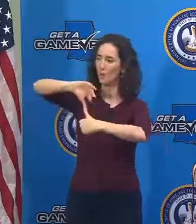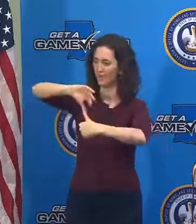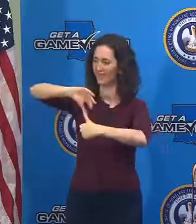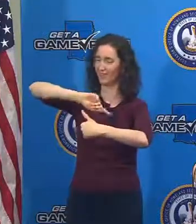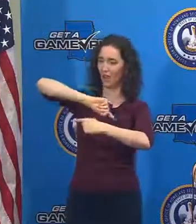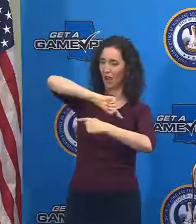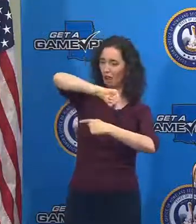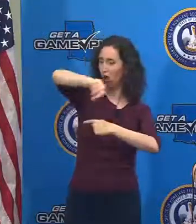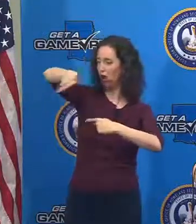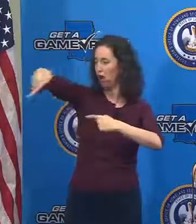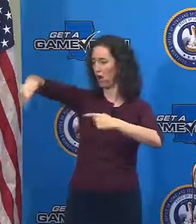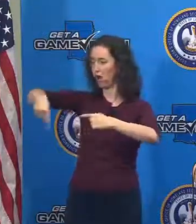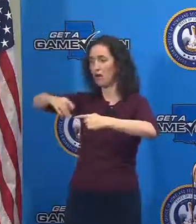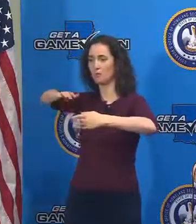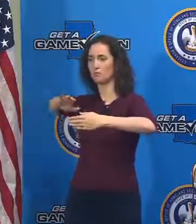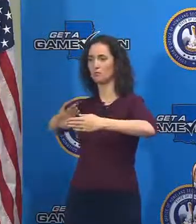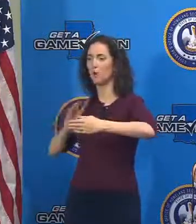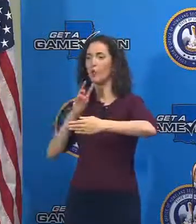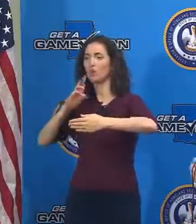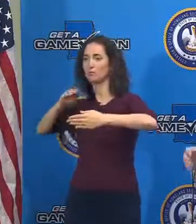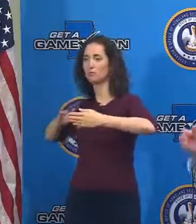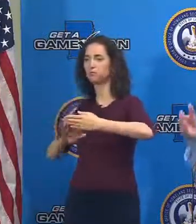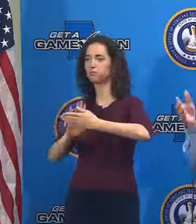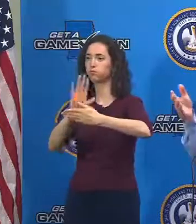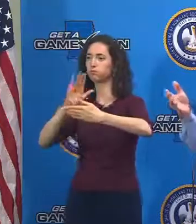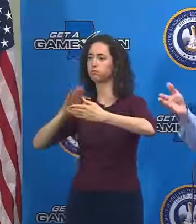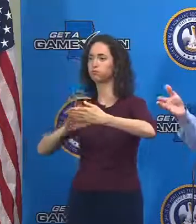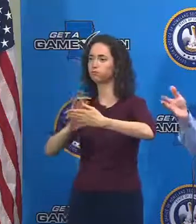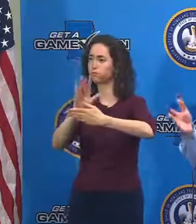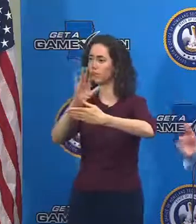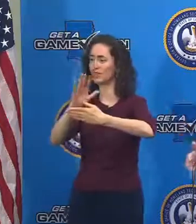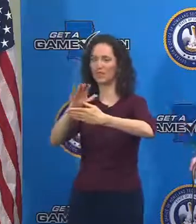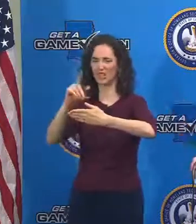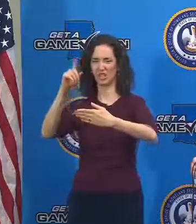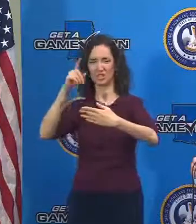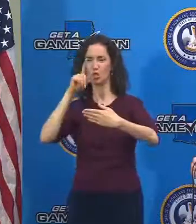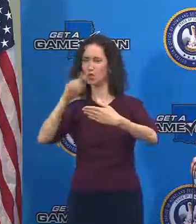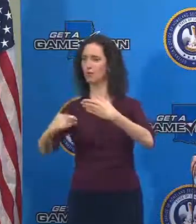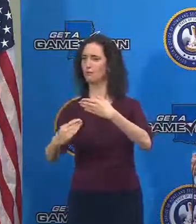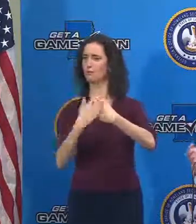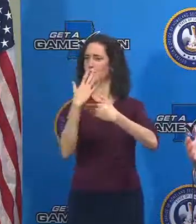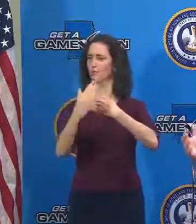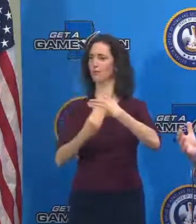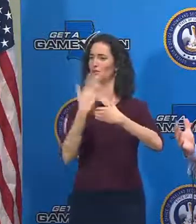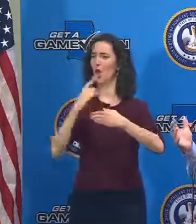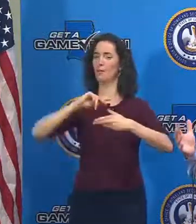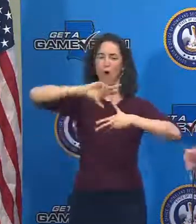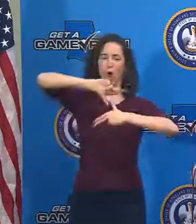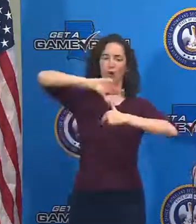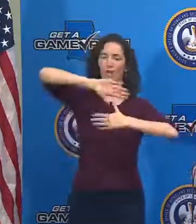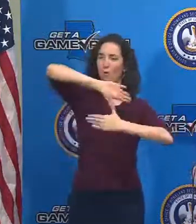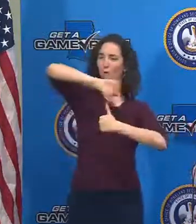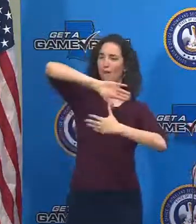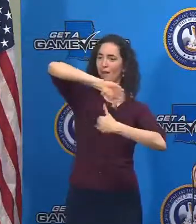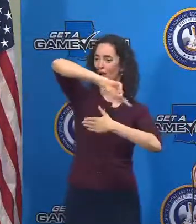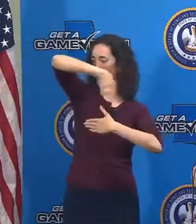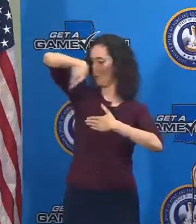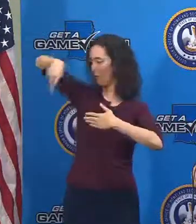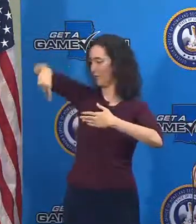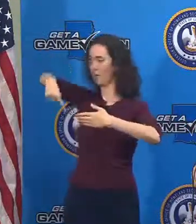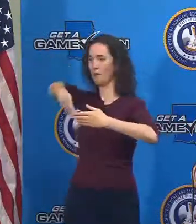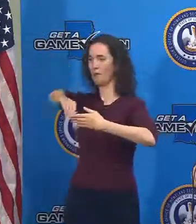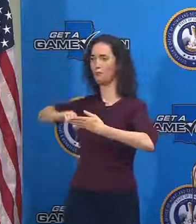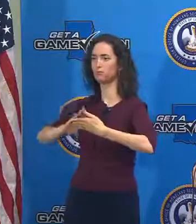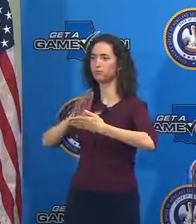surge actually acted on the gate from the opposite direction and revealed a deficiency in the engineering